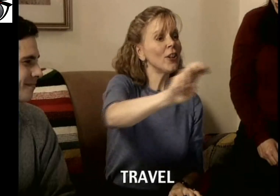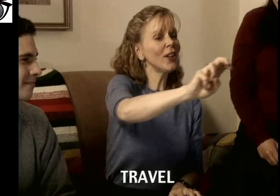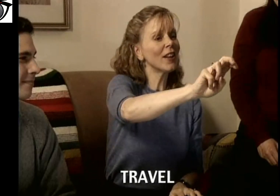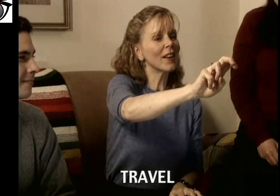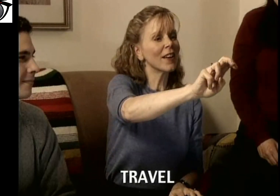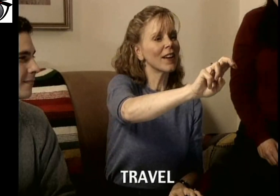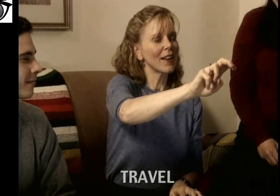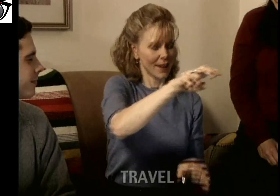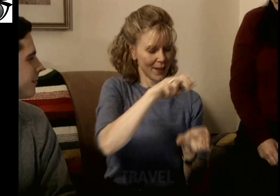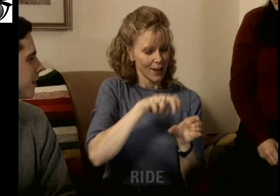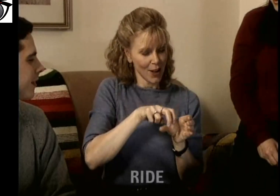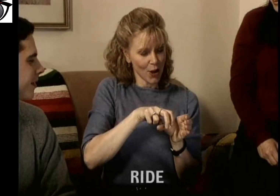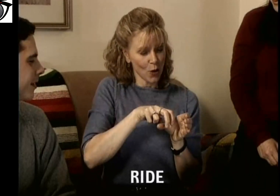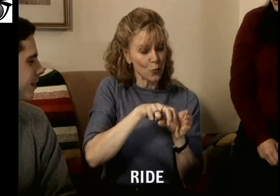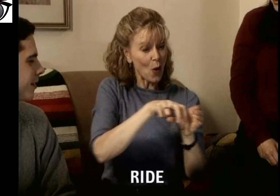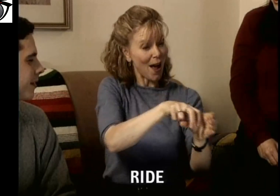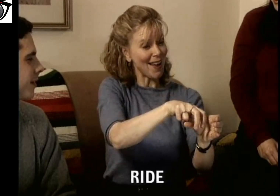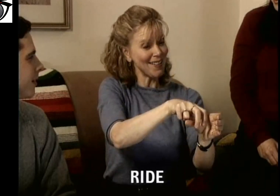travel,